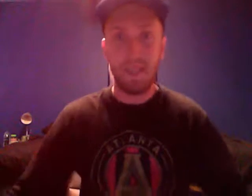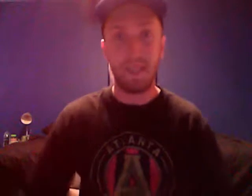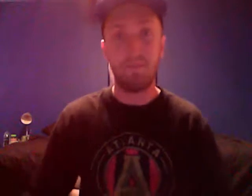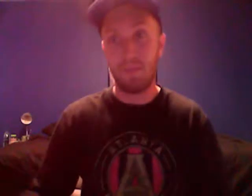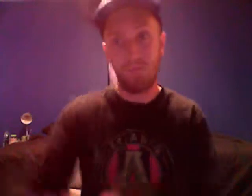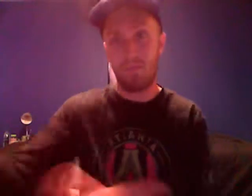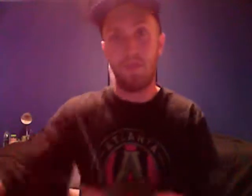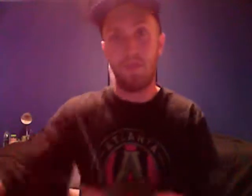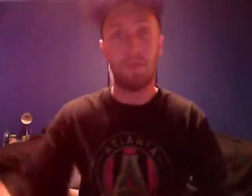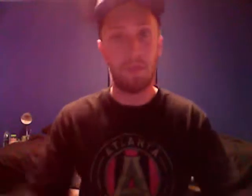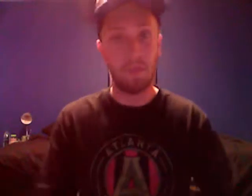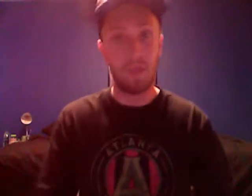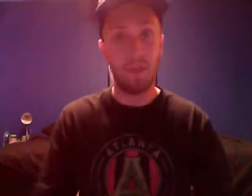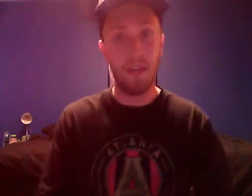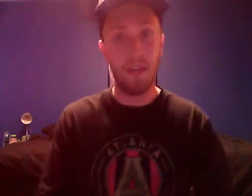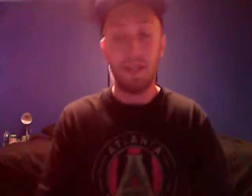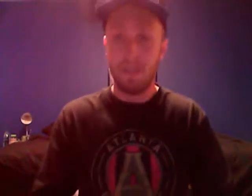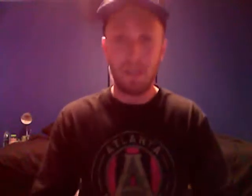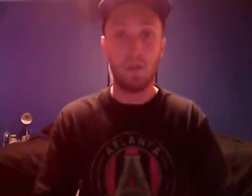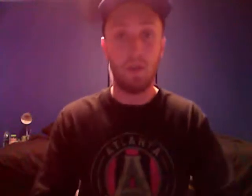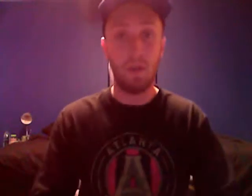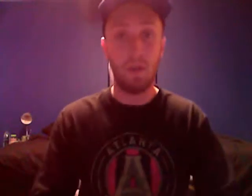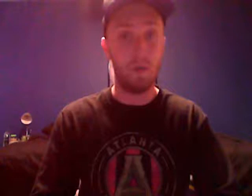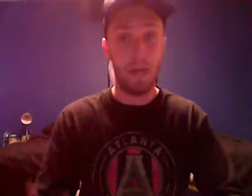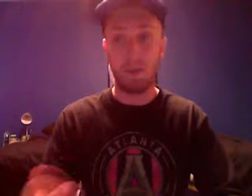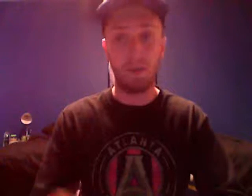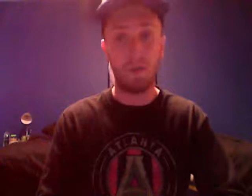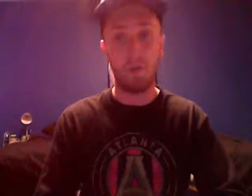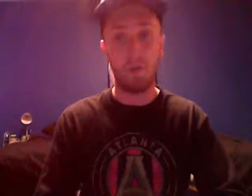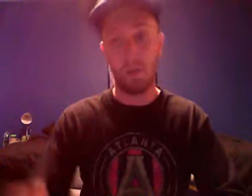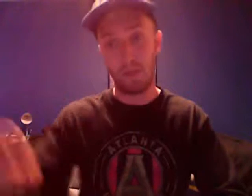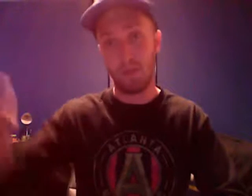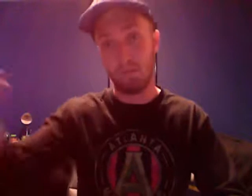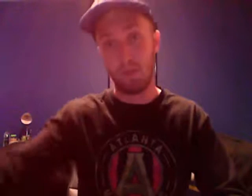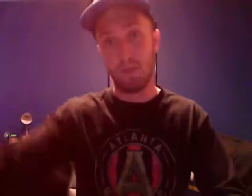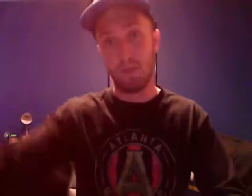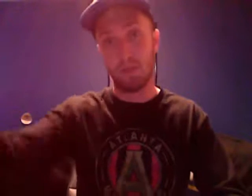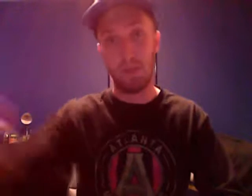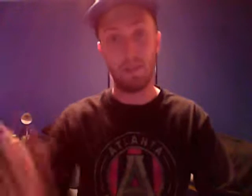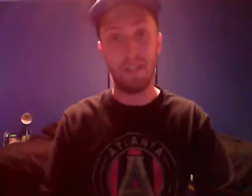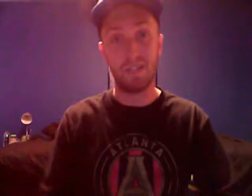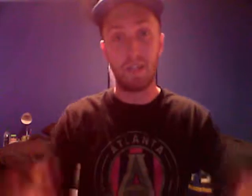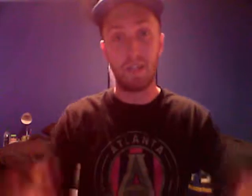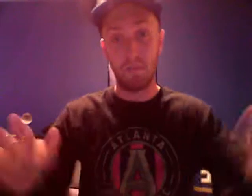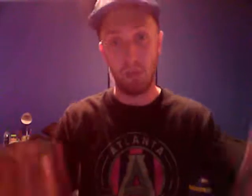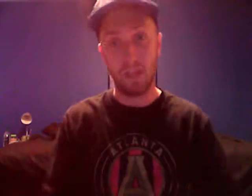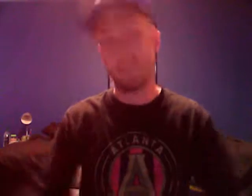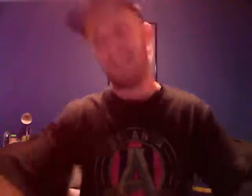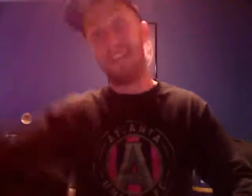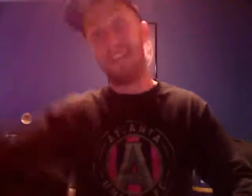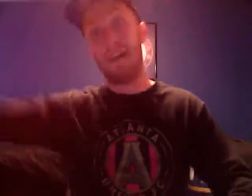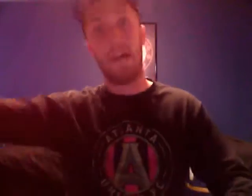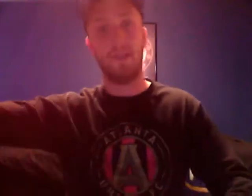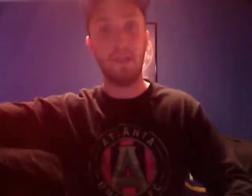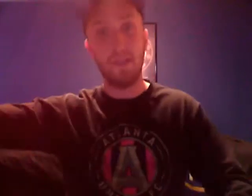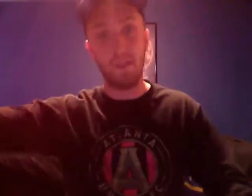just defense needs to cover that. Second one, though, header to the far post to kind of bounce, and he just kind of plants and dives to the